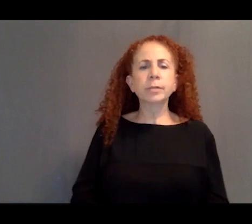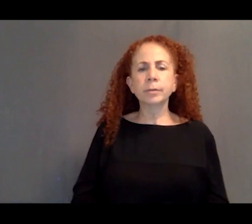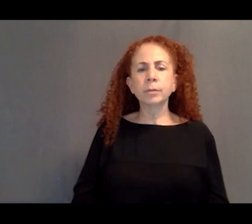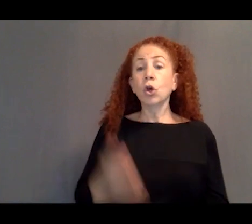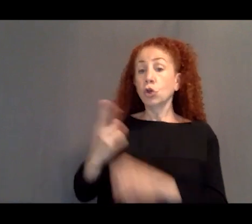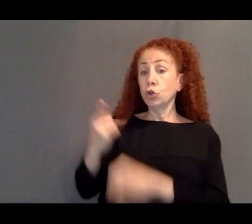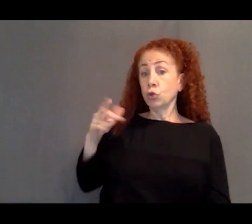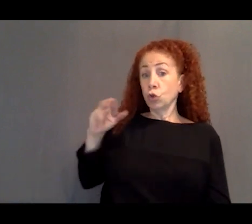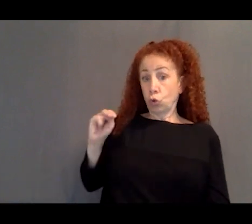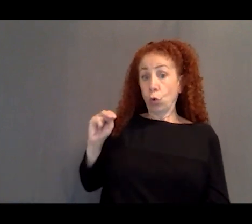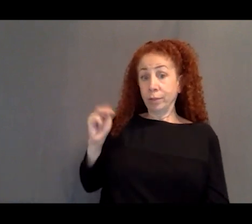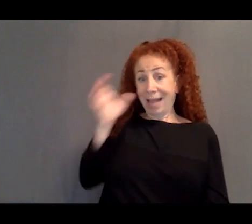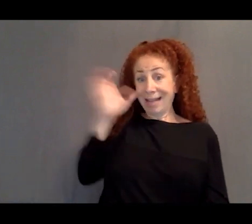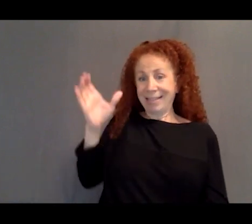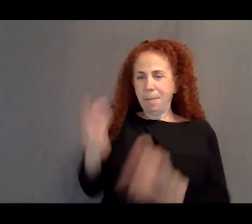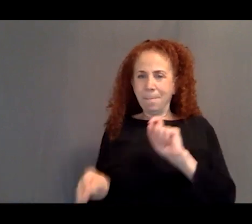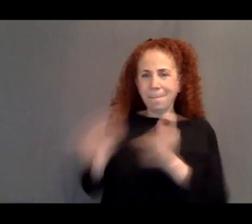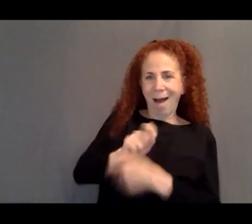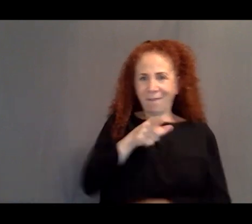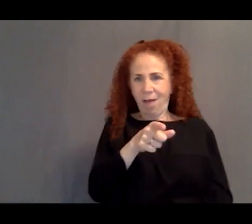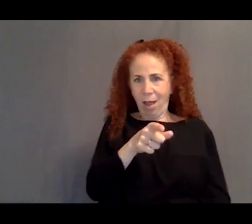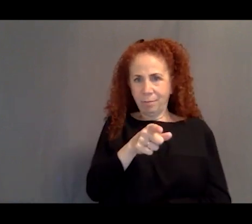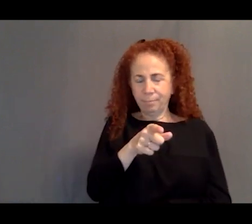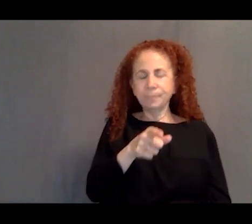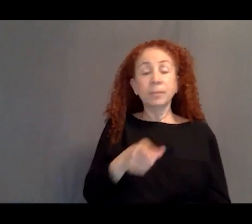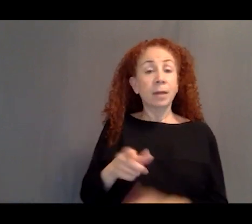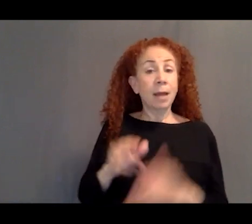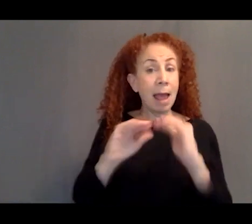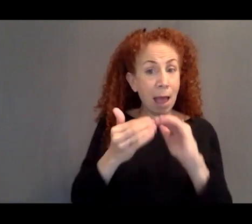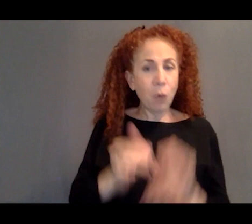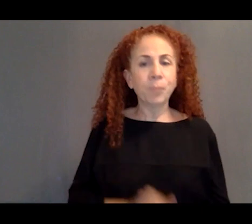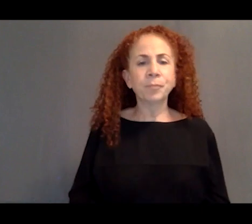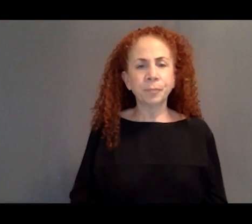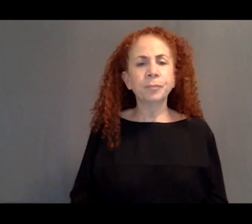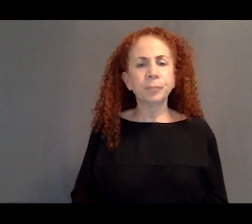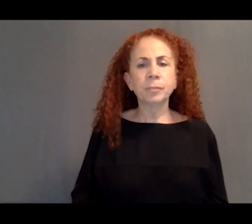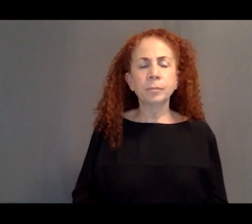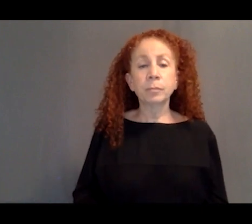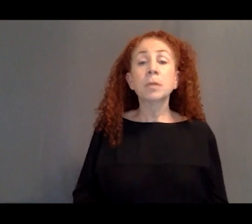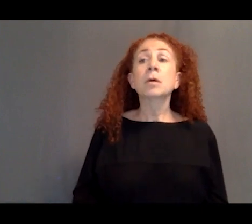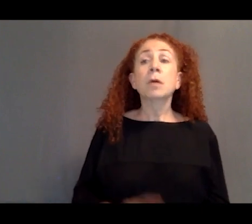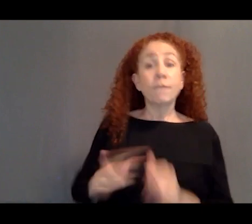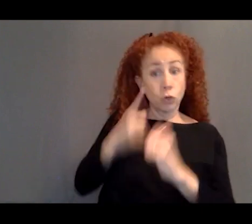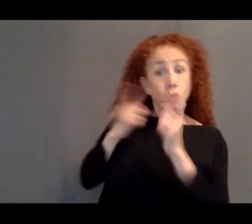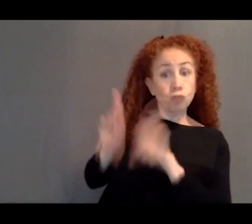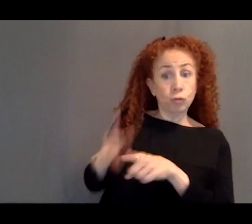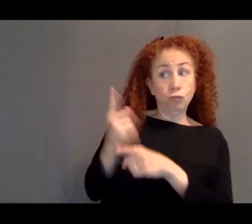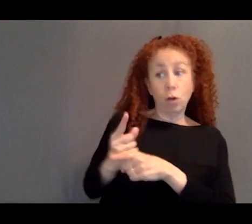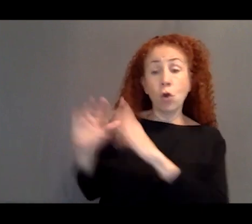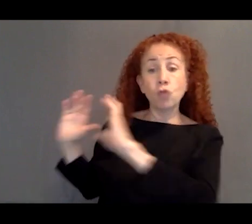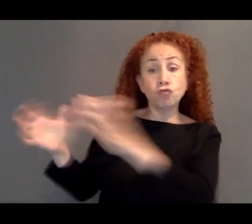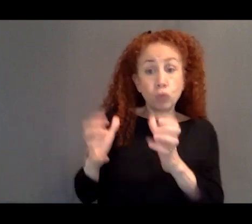modified Gordon's earlier formulation by concurring with, agreeing with Gordon that groups would